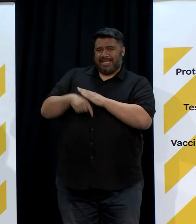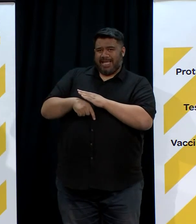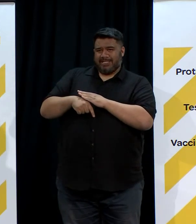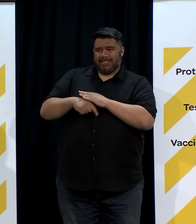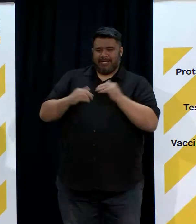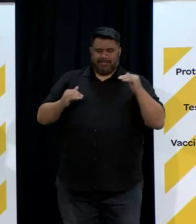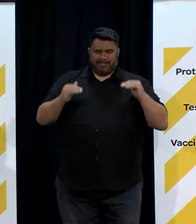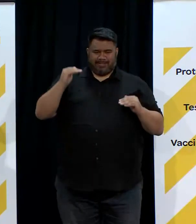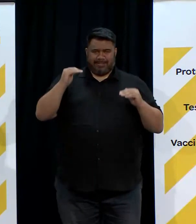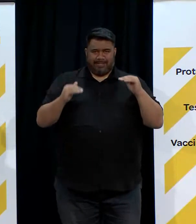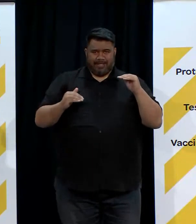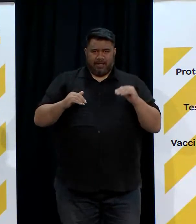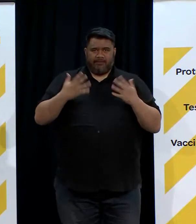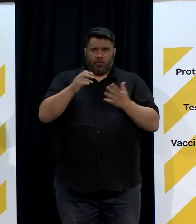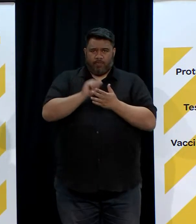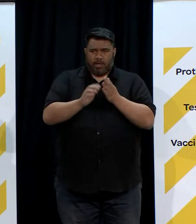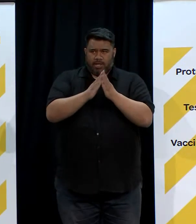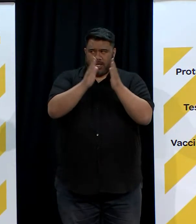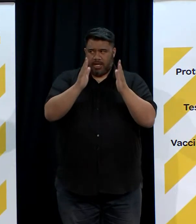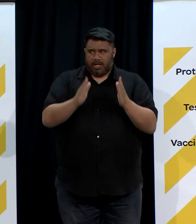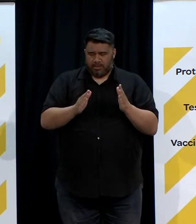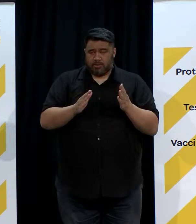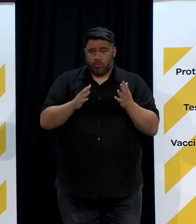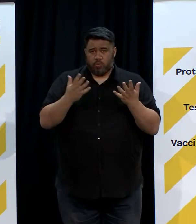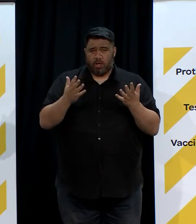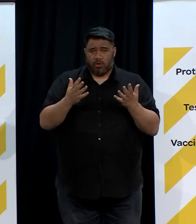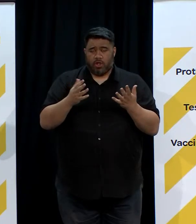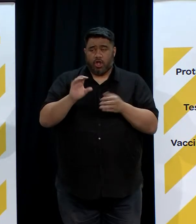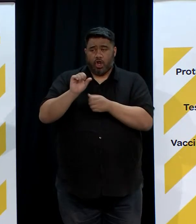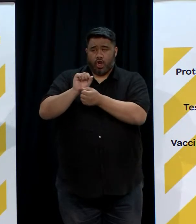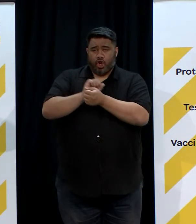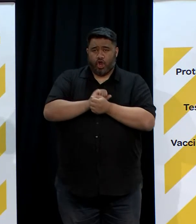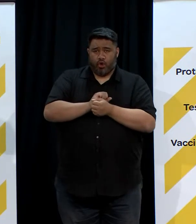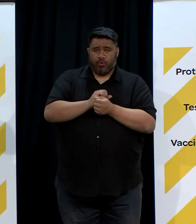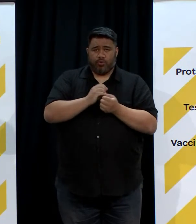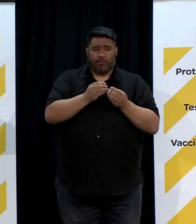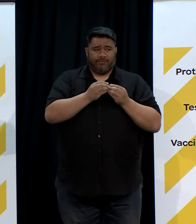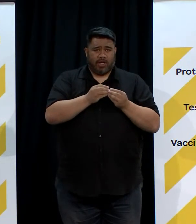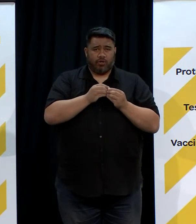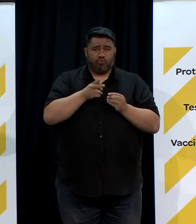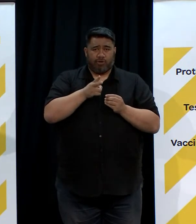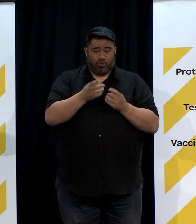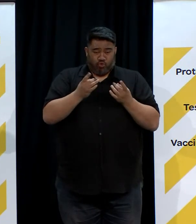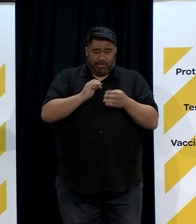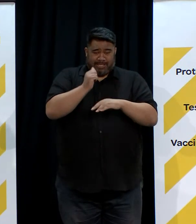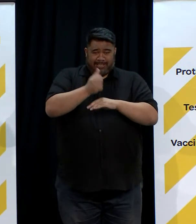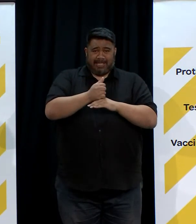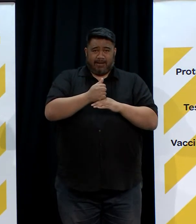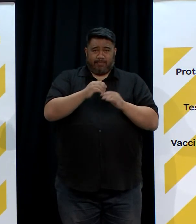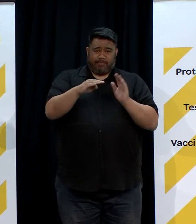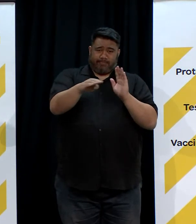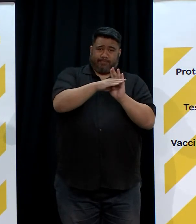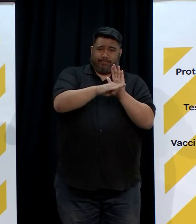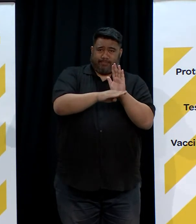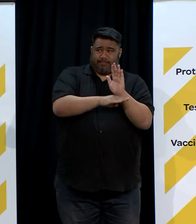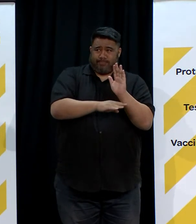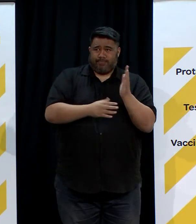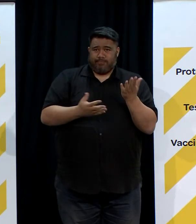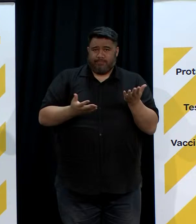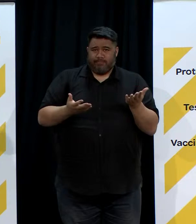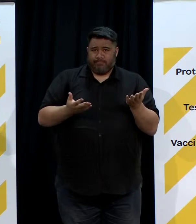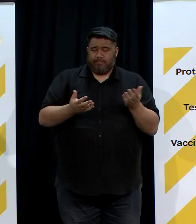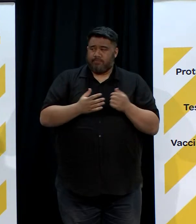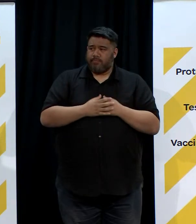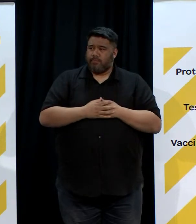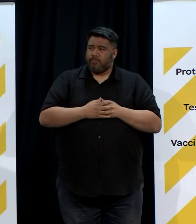can limit the impact on first-home buyers. Loan-to-value ratios are already in place, and we didn't have that specific requirement in around them.